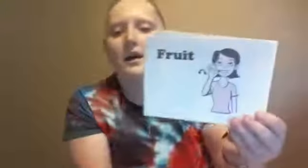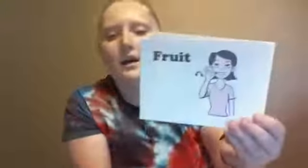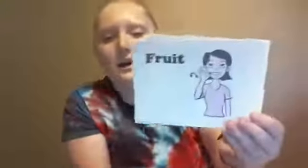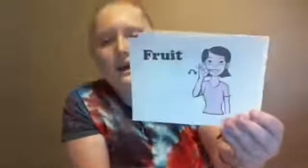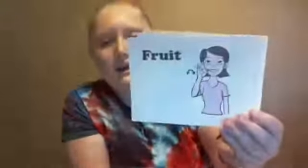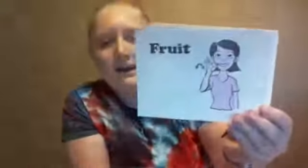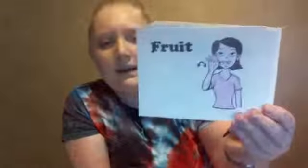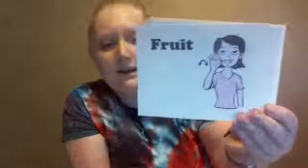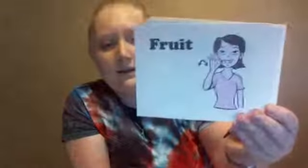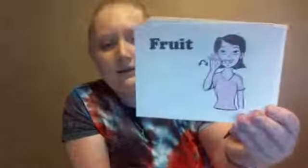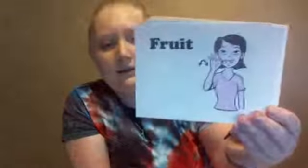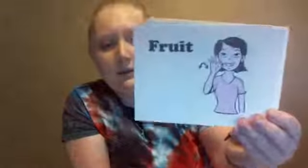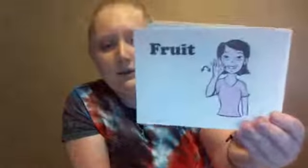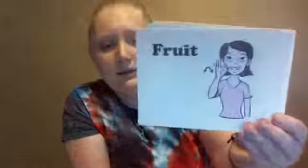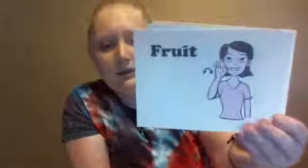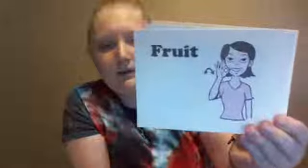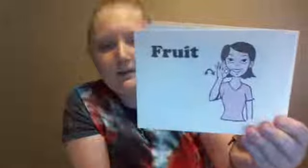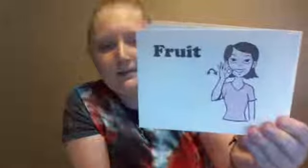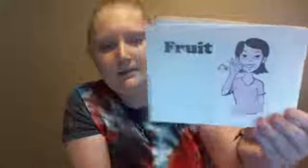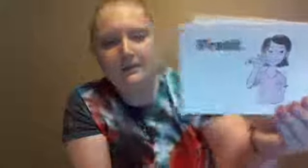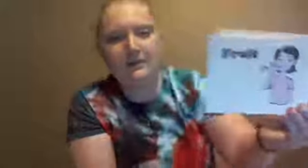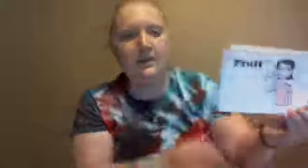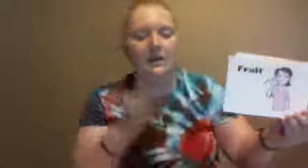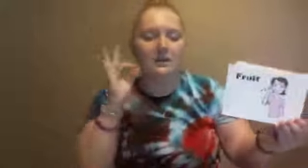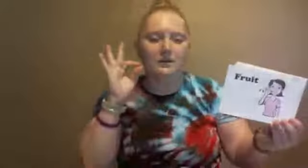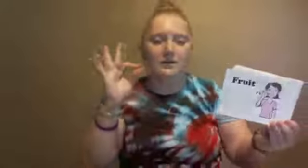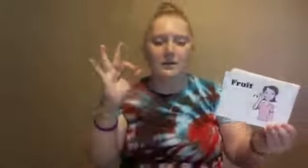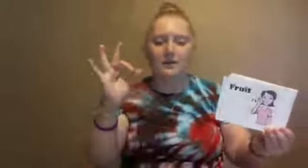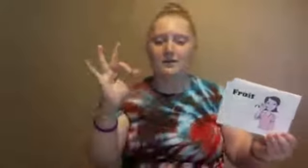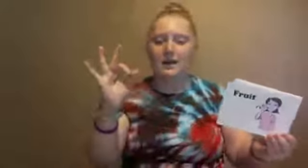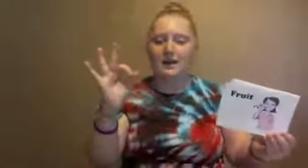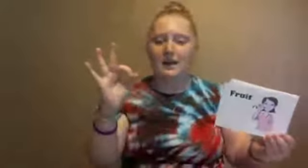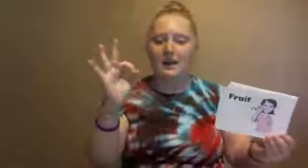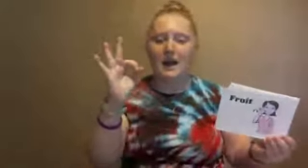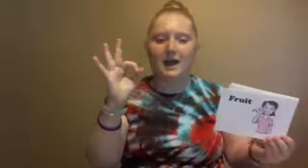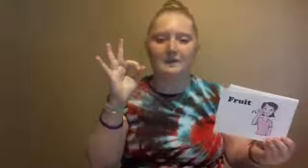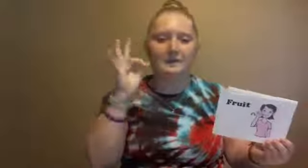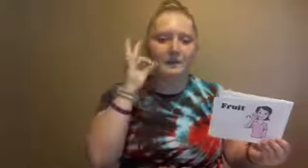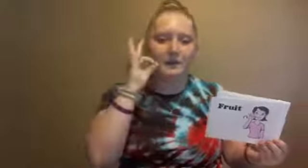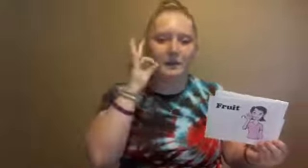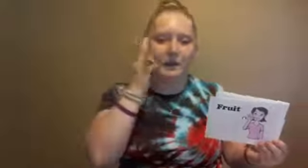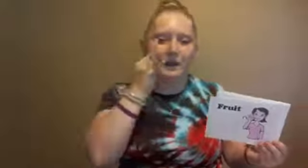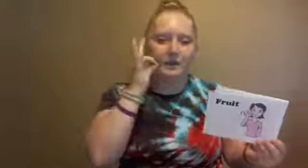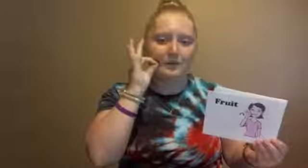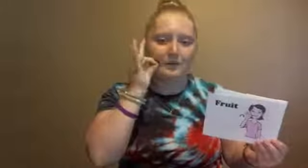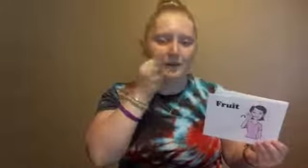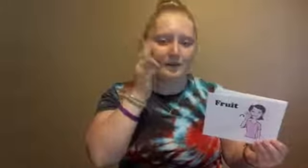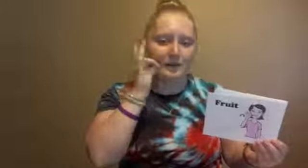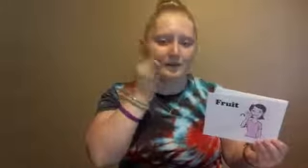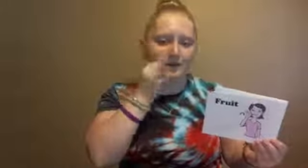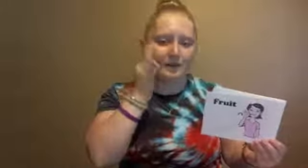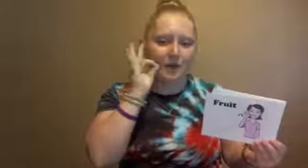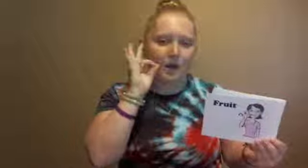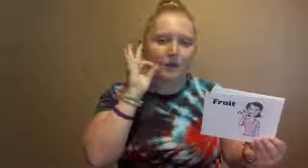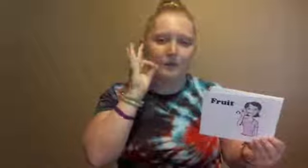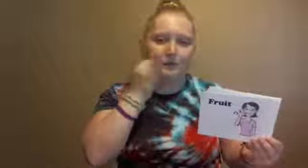Our next sign is fruit. So you make like an F and like this.